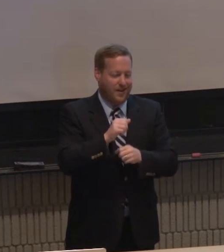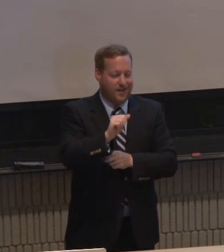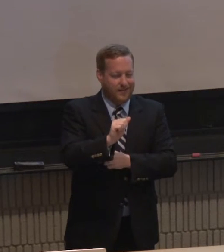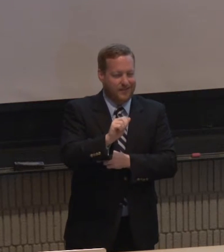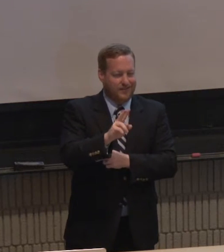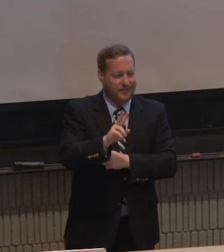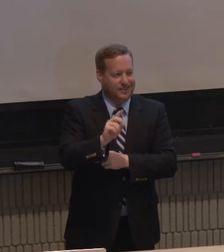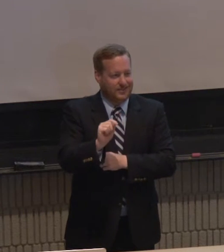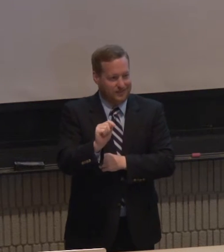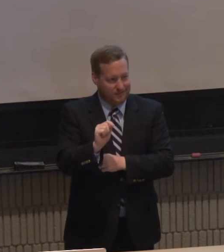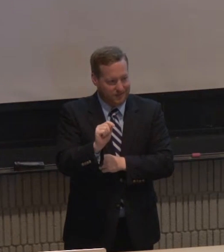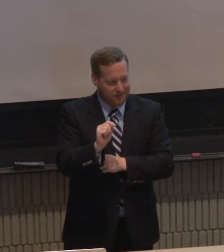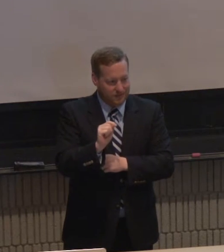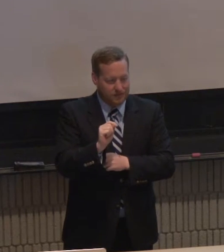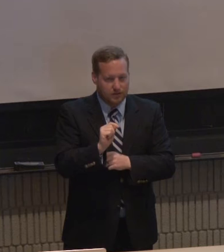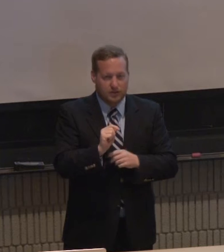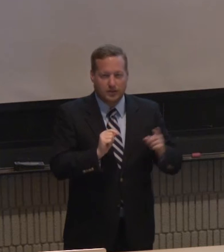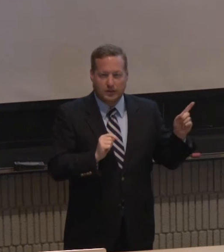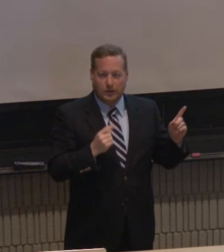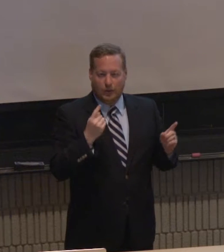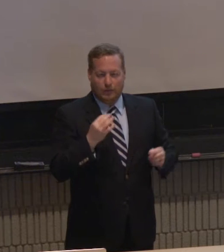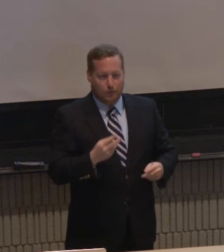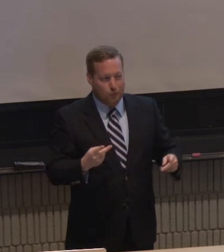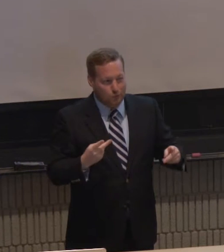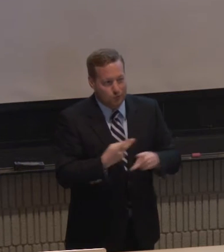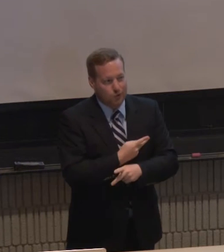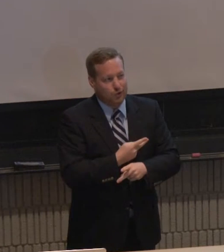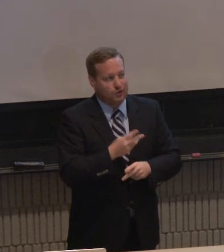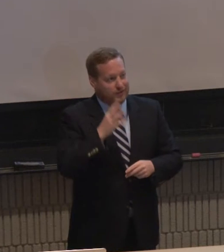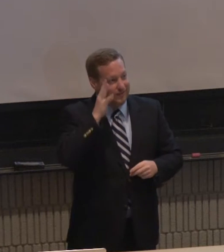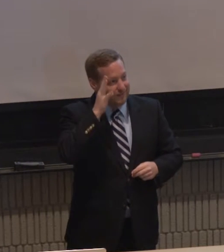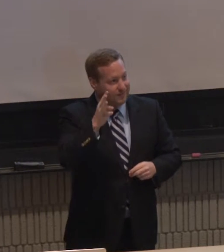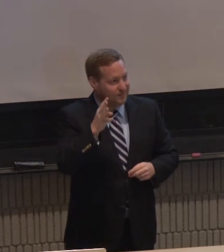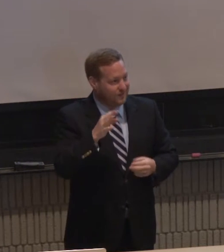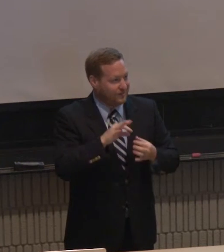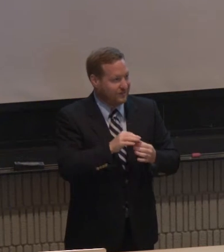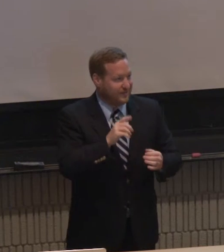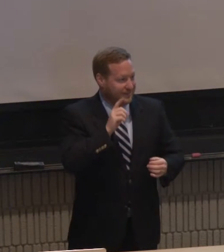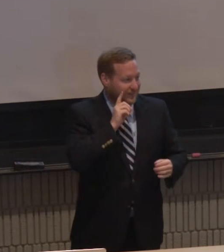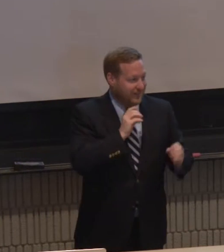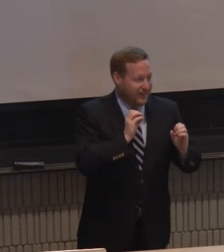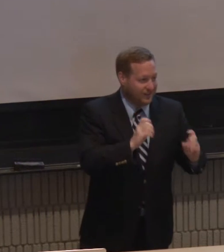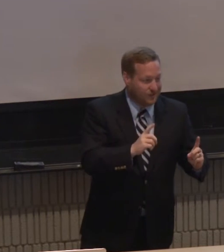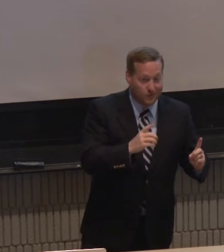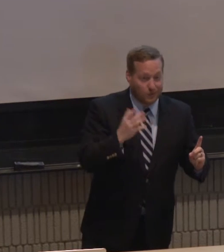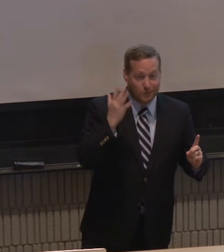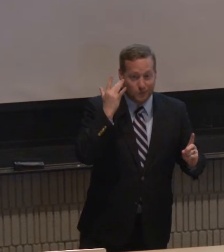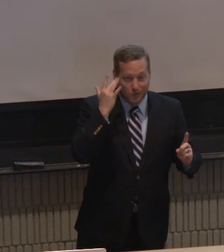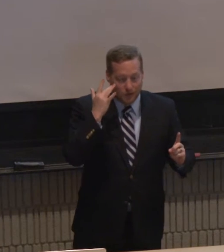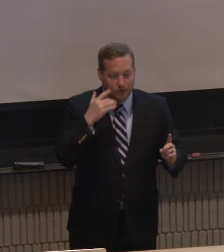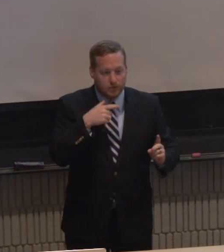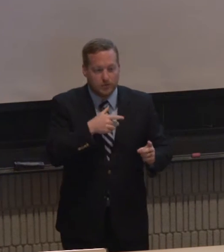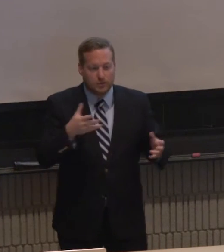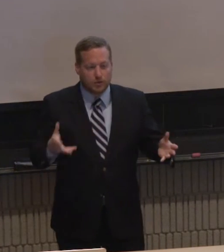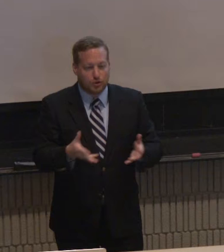This is called audio-verbal therapy. What you see pictured here is one of the worst inventions ever for deaf